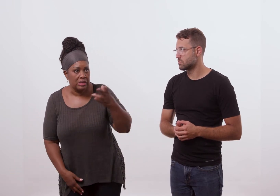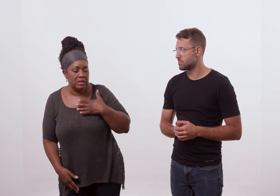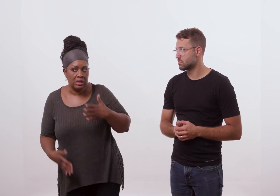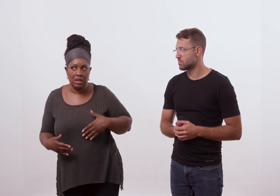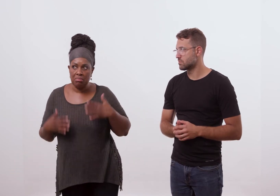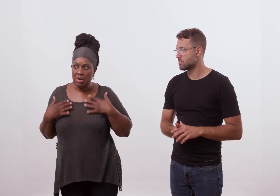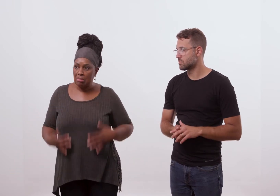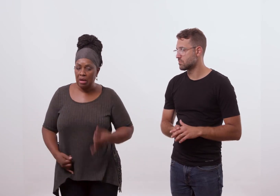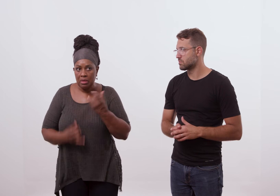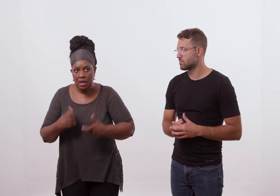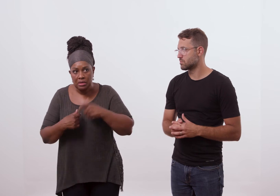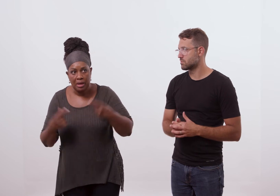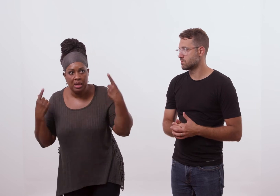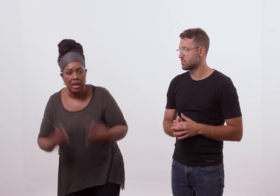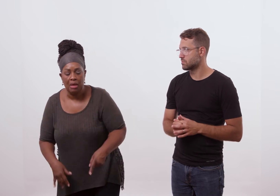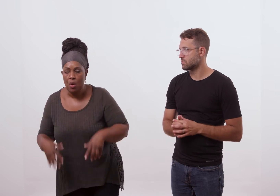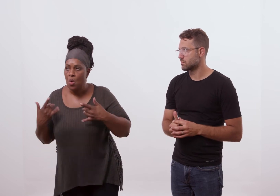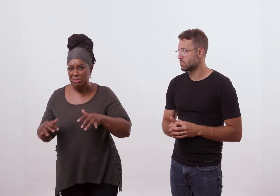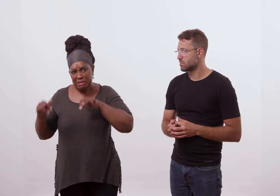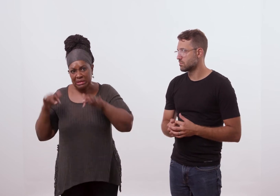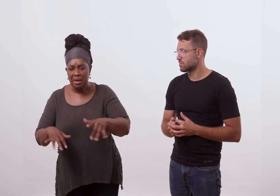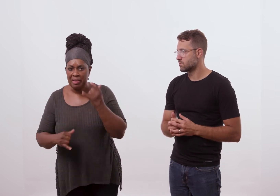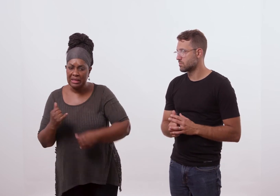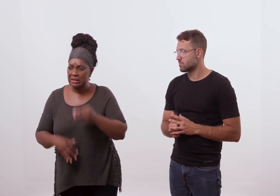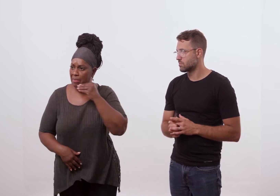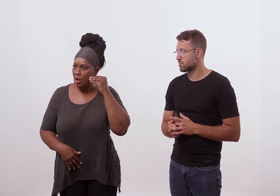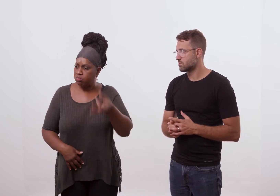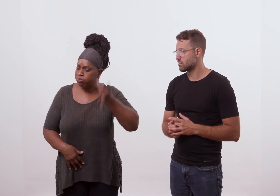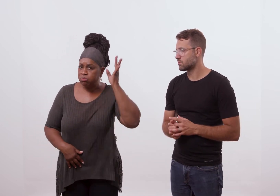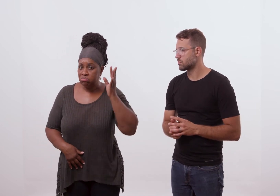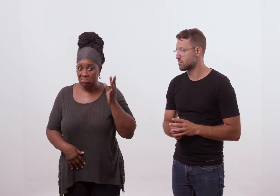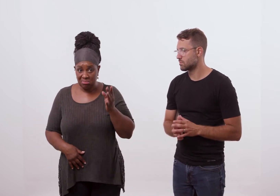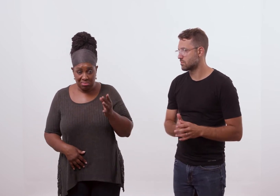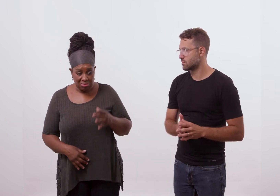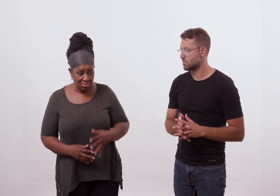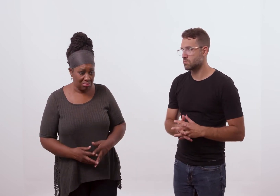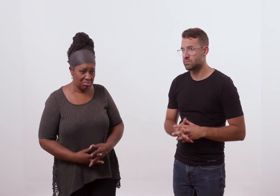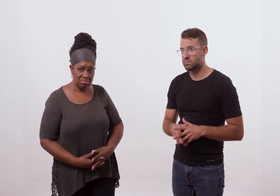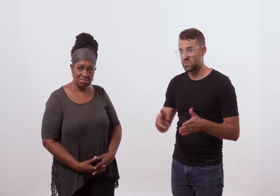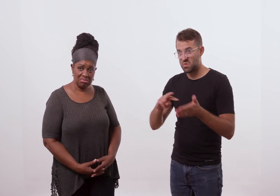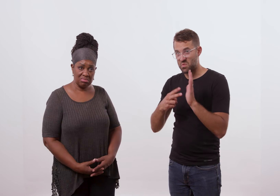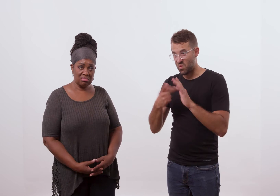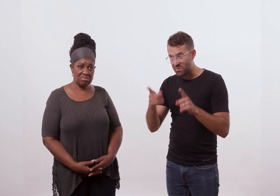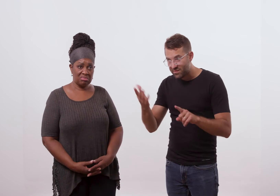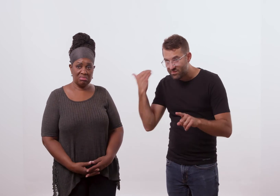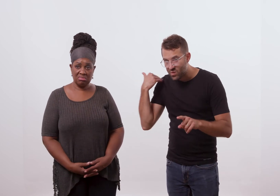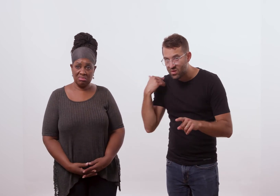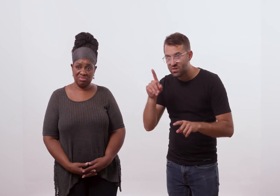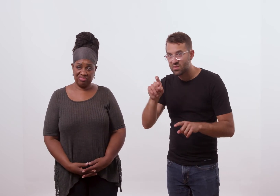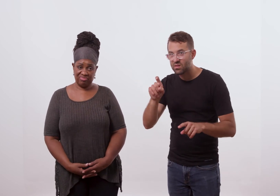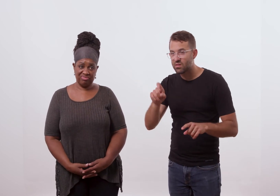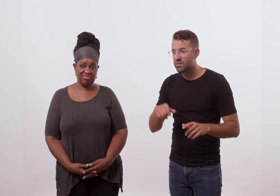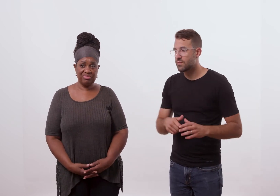garden after the last time they stampeded. What? You mean this has happened before? Once in a great